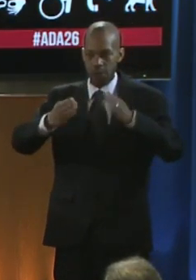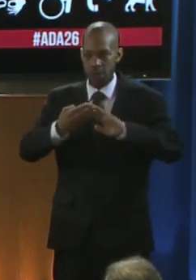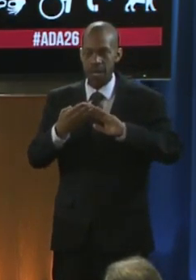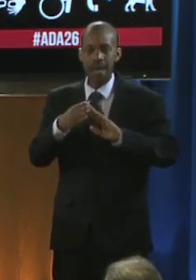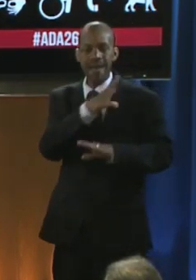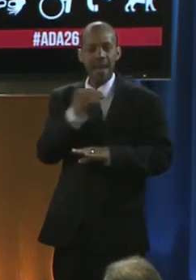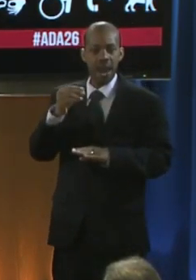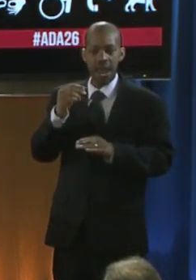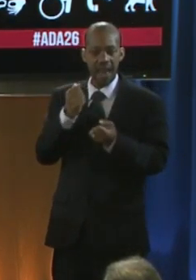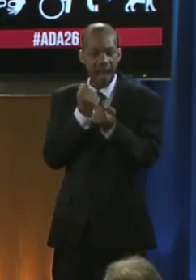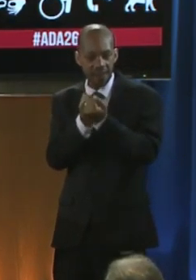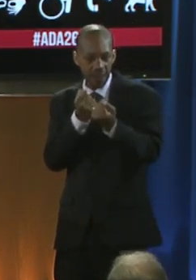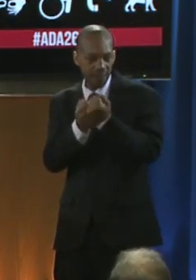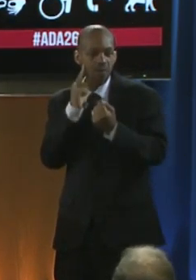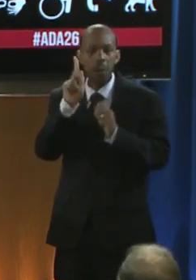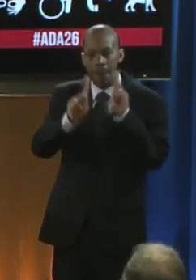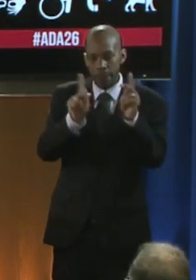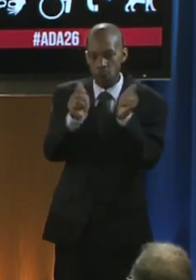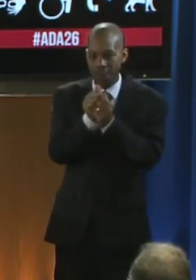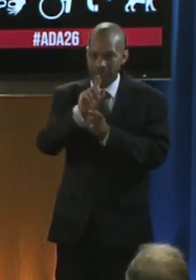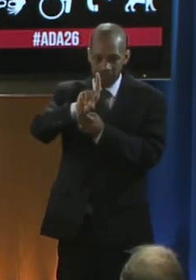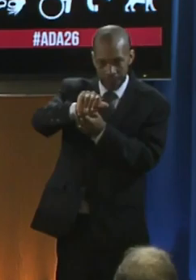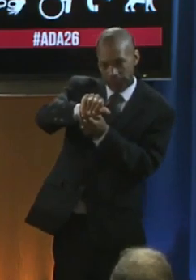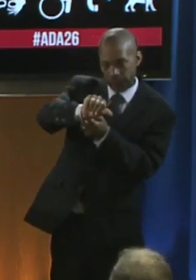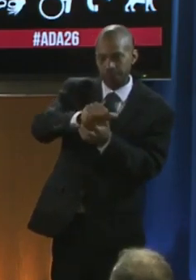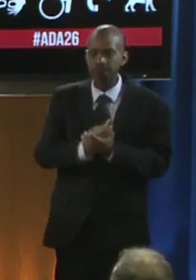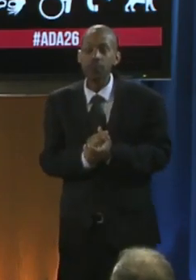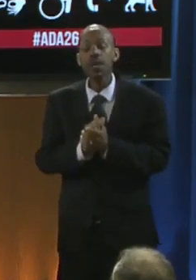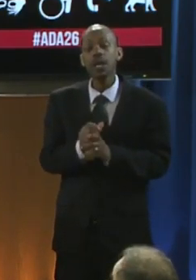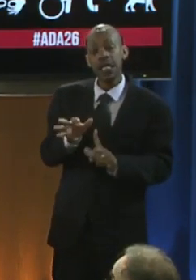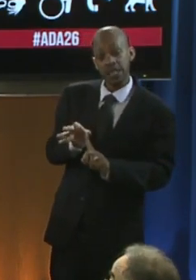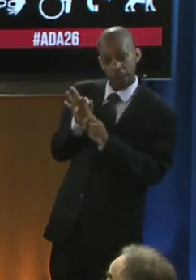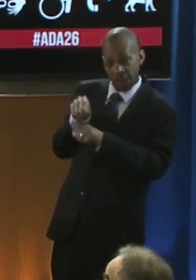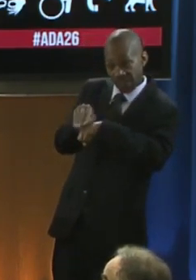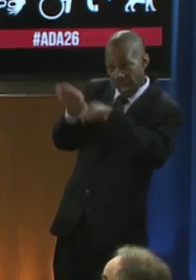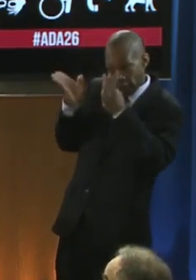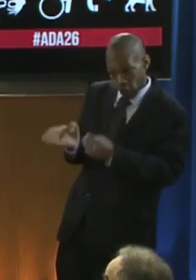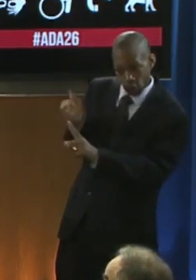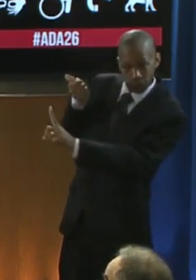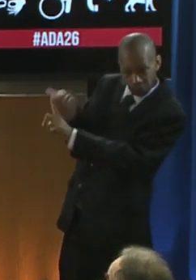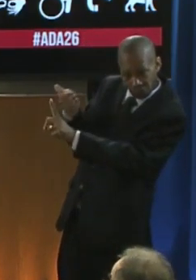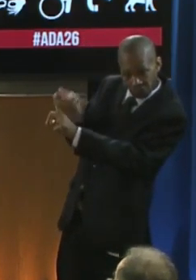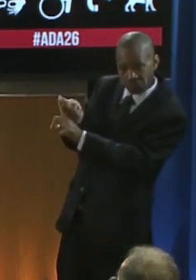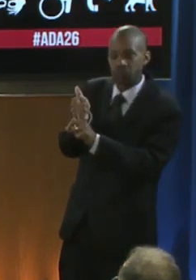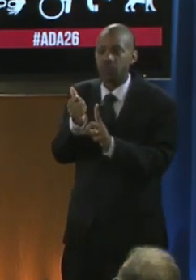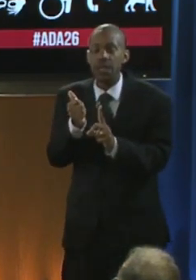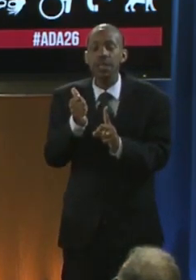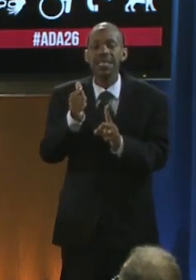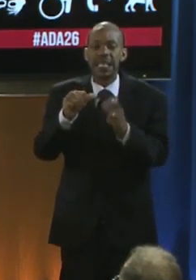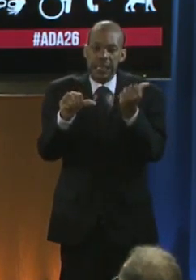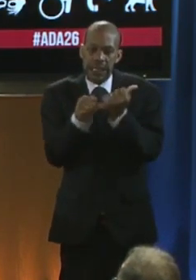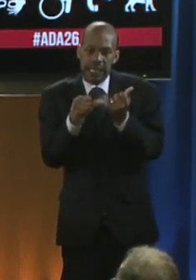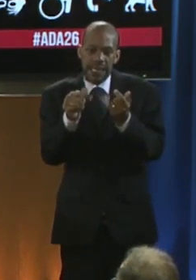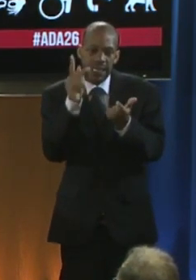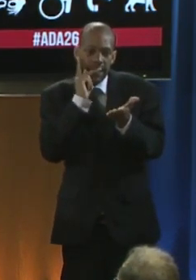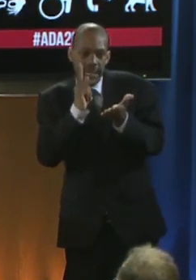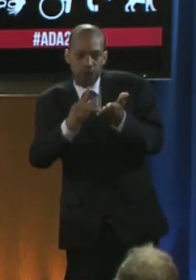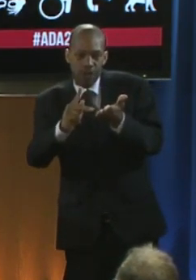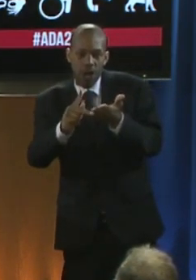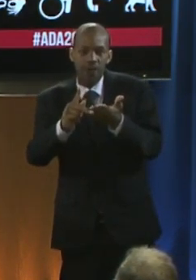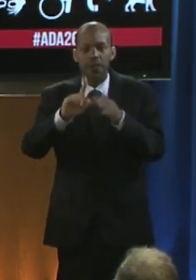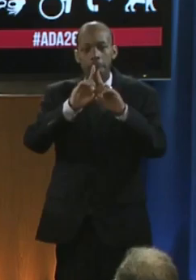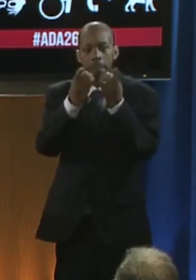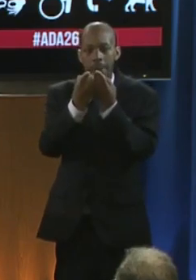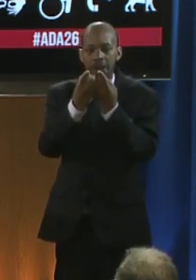lifelong advocate for the rights of people with disabilities. Special Advisor previously served as an Assistant Secretary at the Department